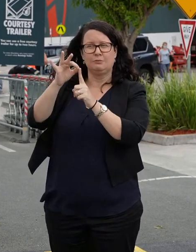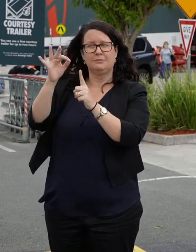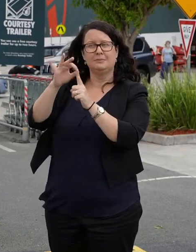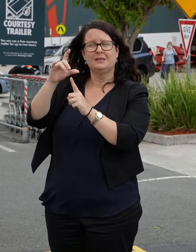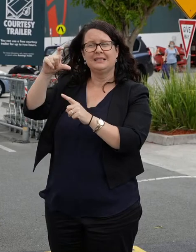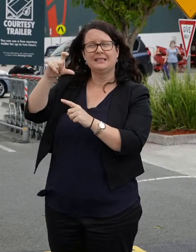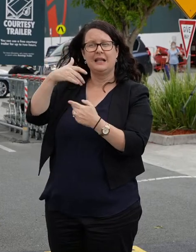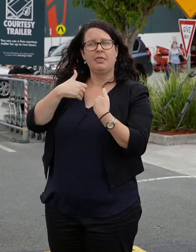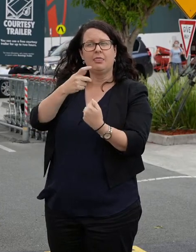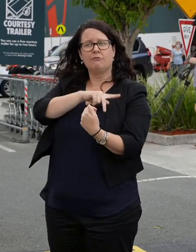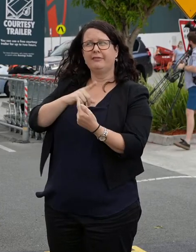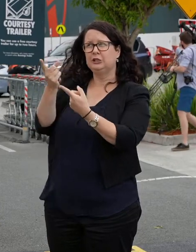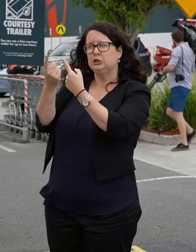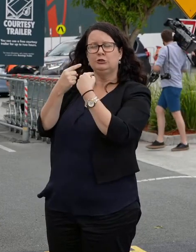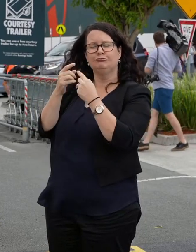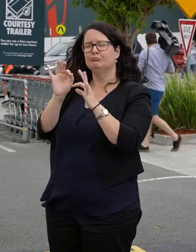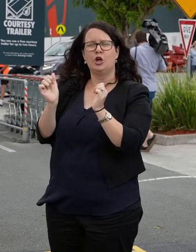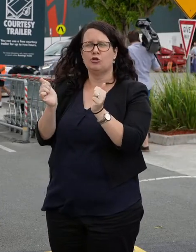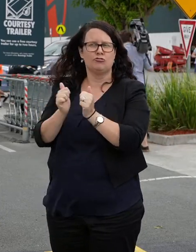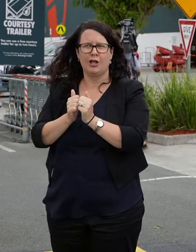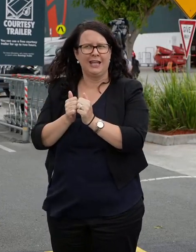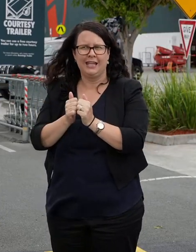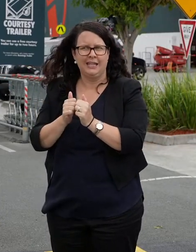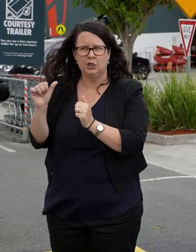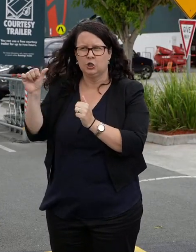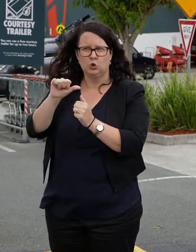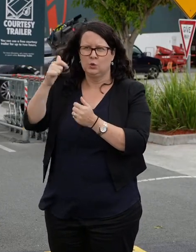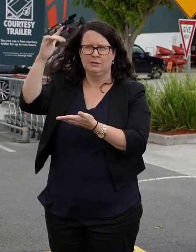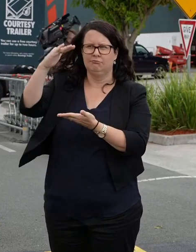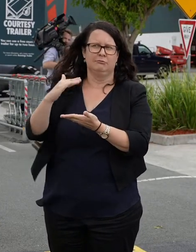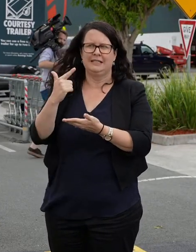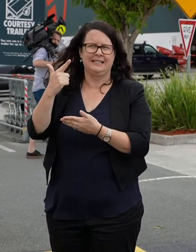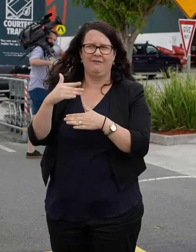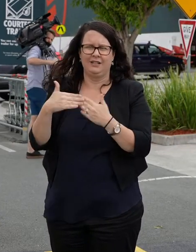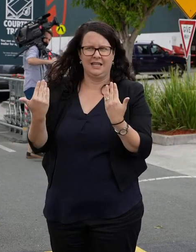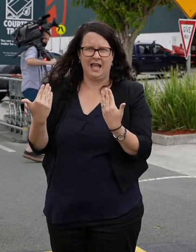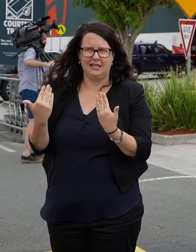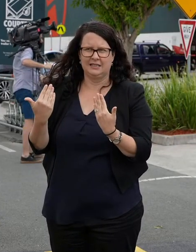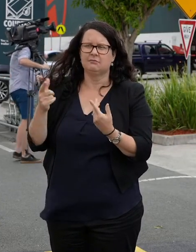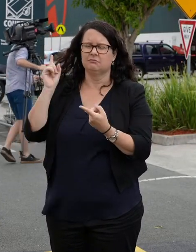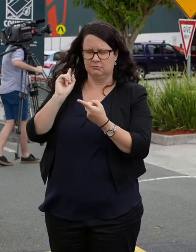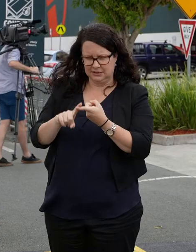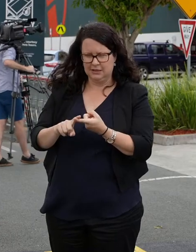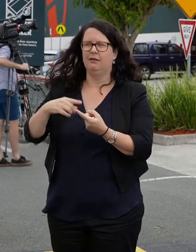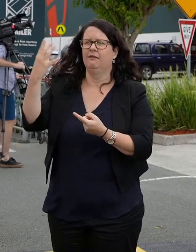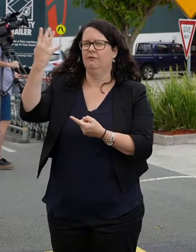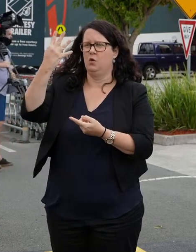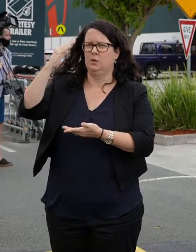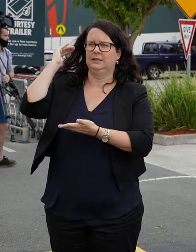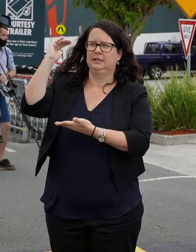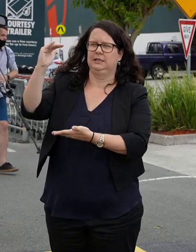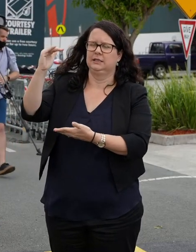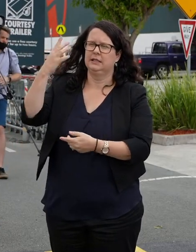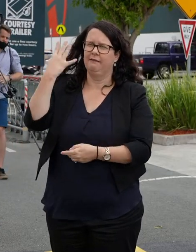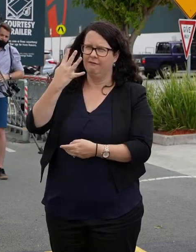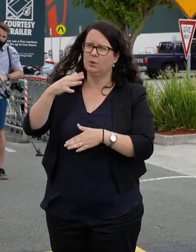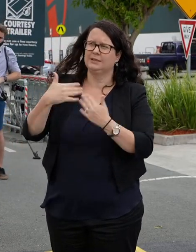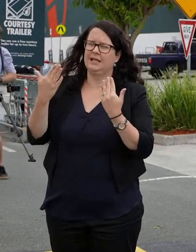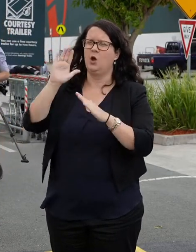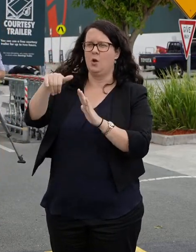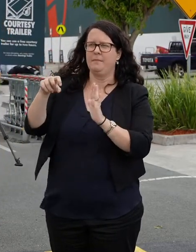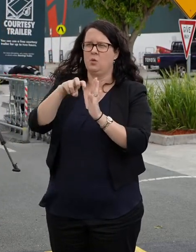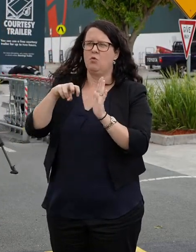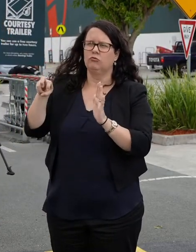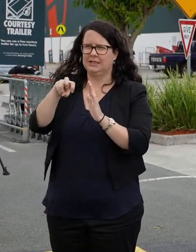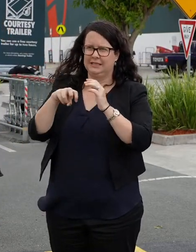not agreed as a body that it should go to 7 days. They are still recommending the 14 days, and we will